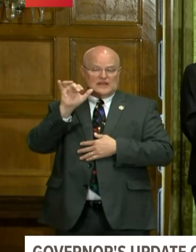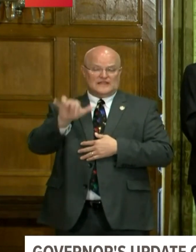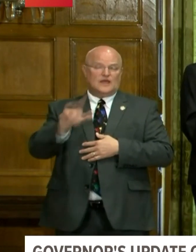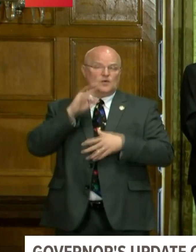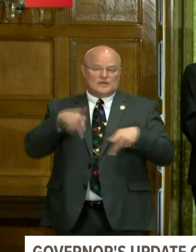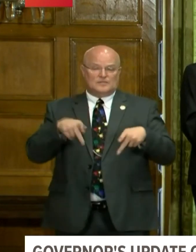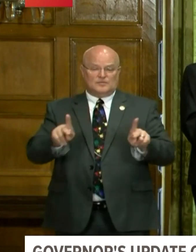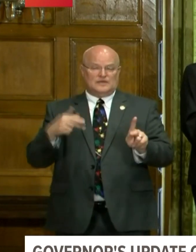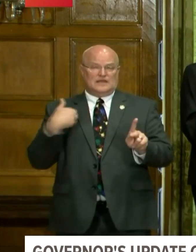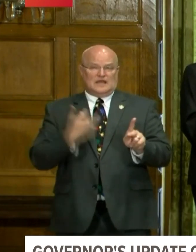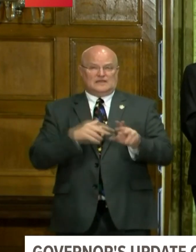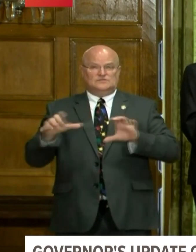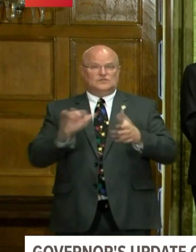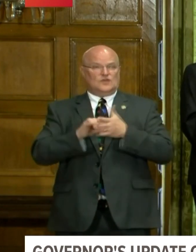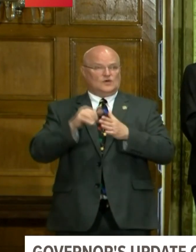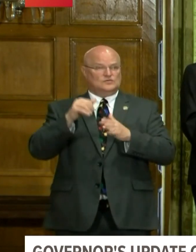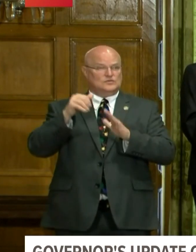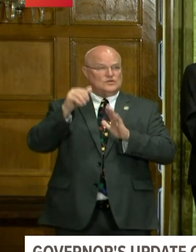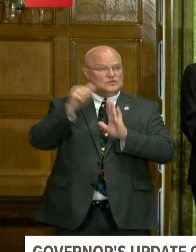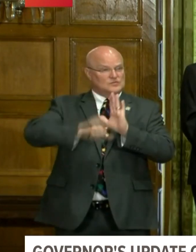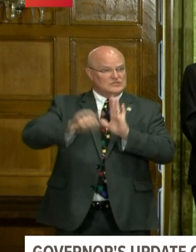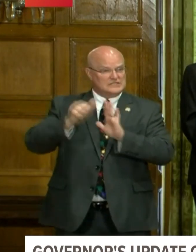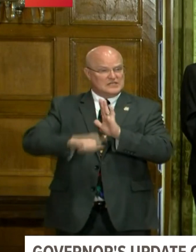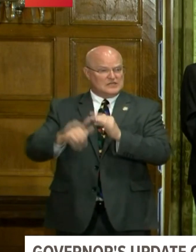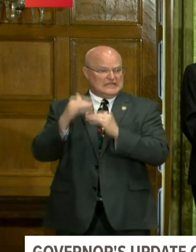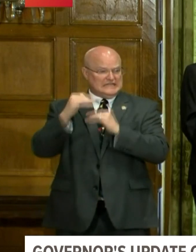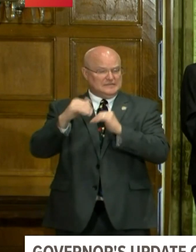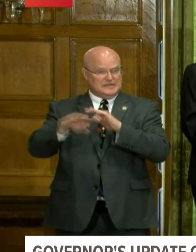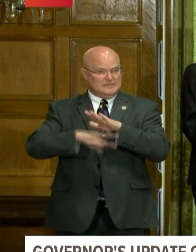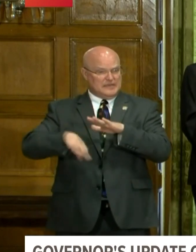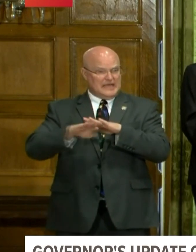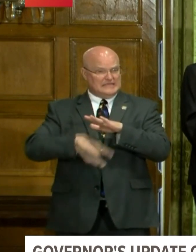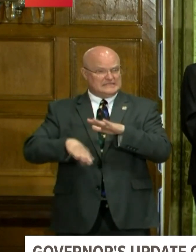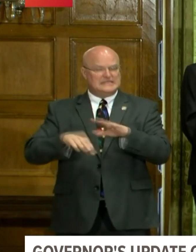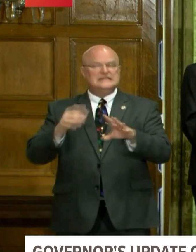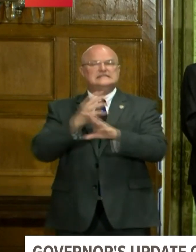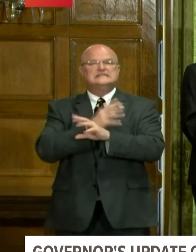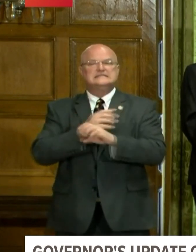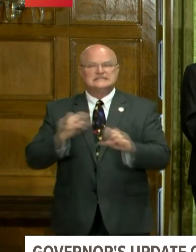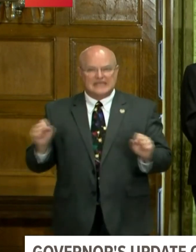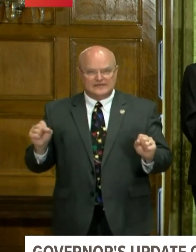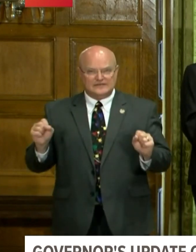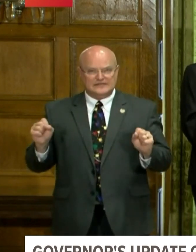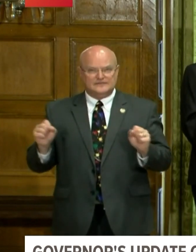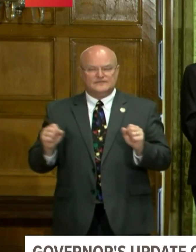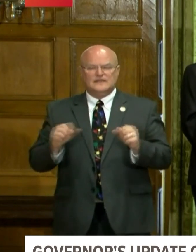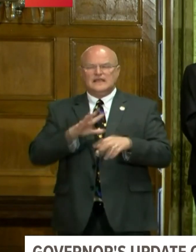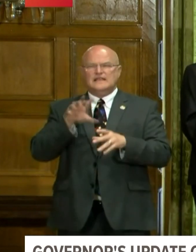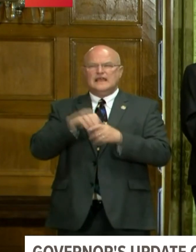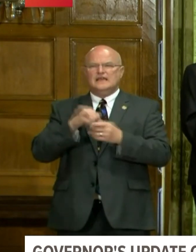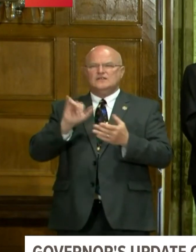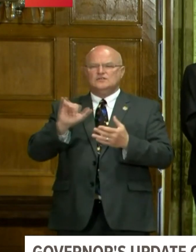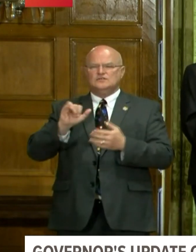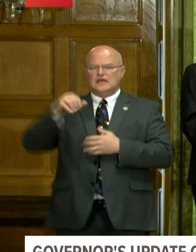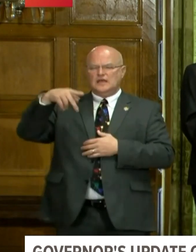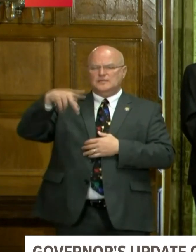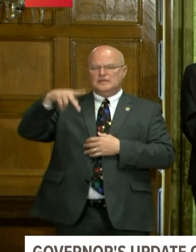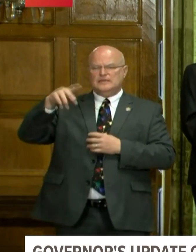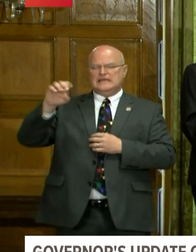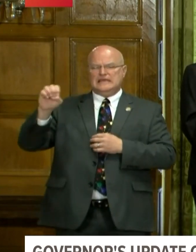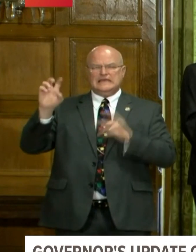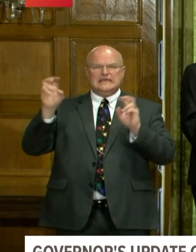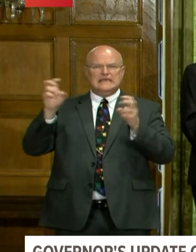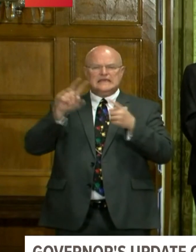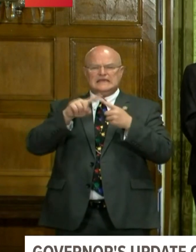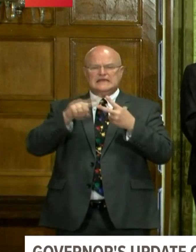would allow us to do those procedures on a limited basis safely. And that includes things like PPE